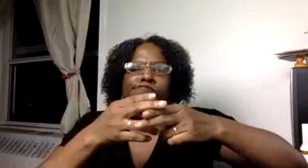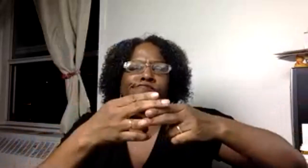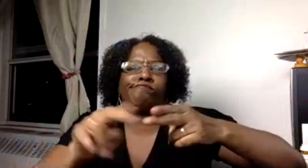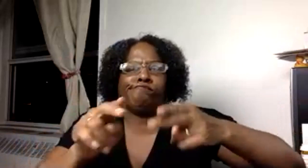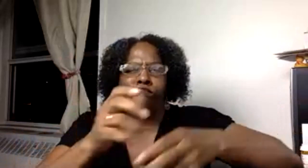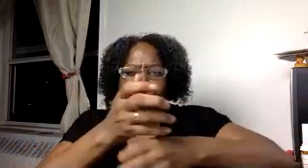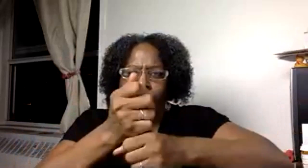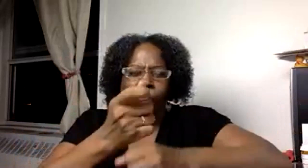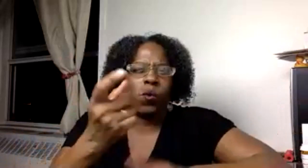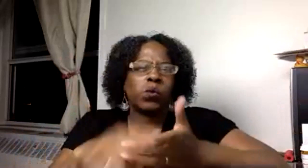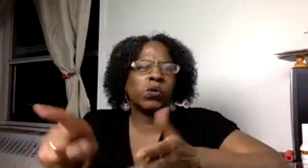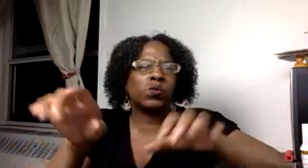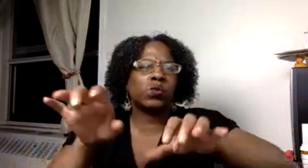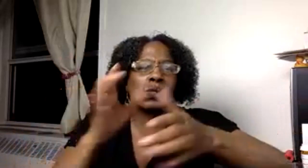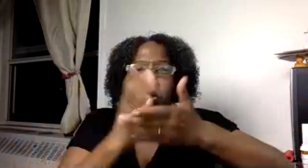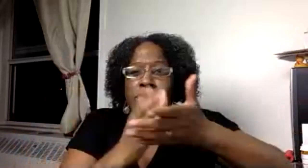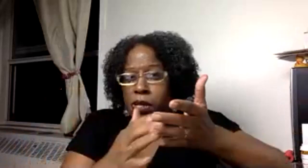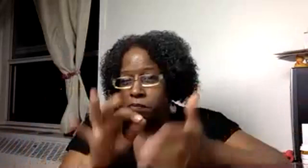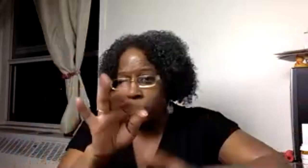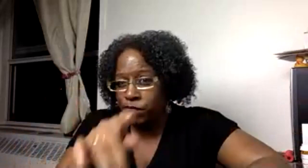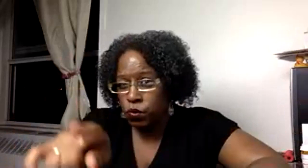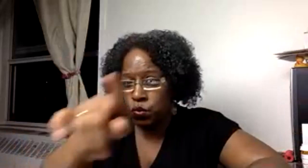I was gonna let him just give a quick